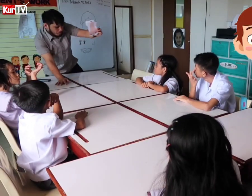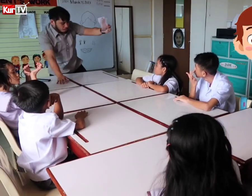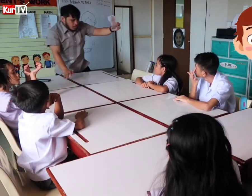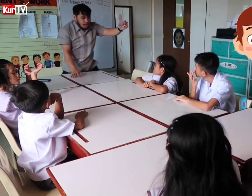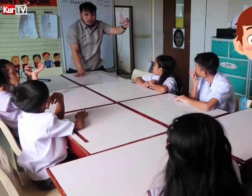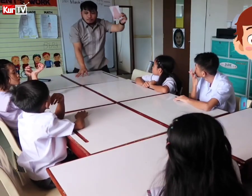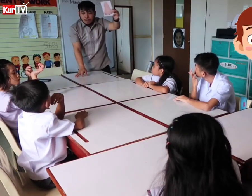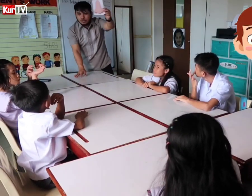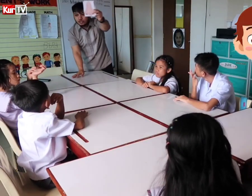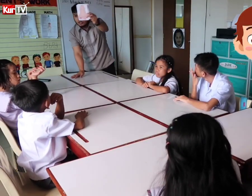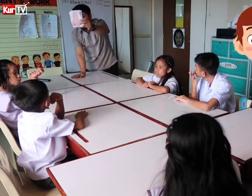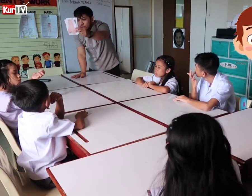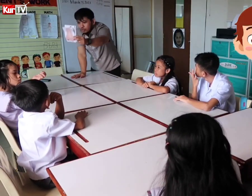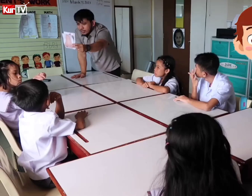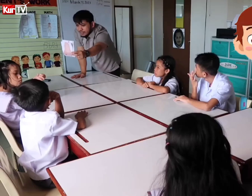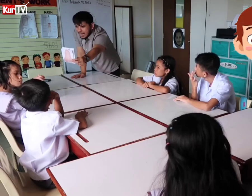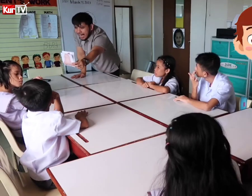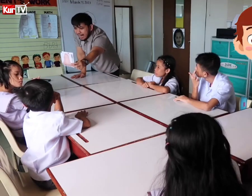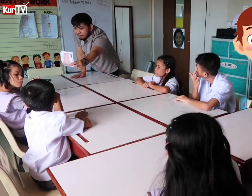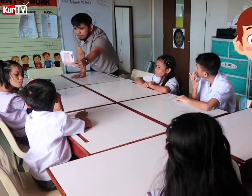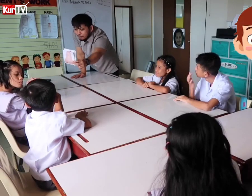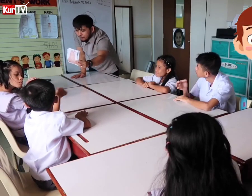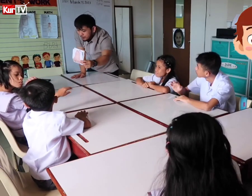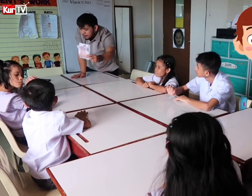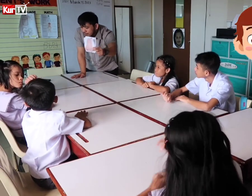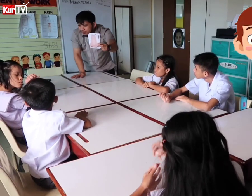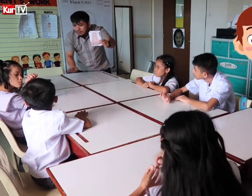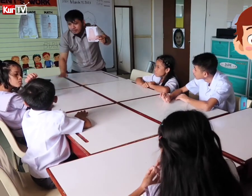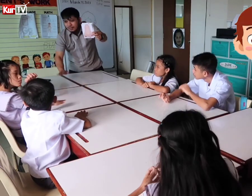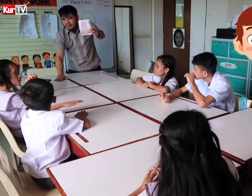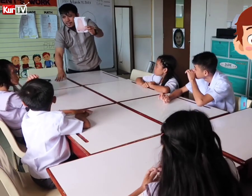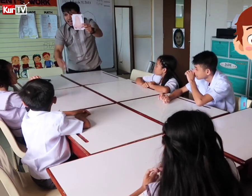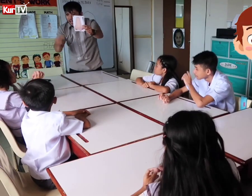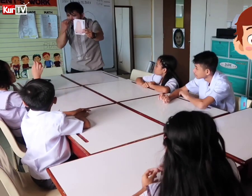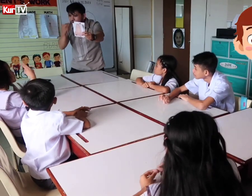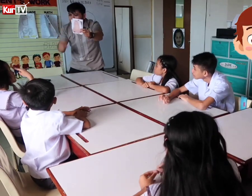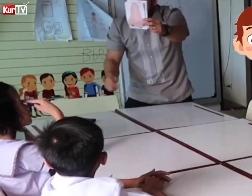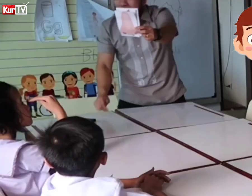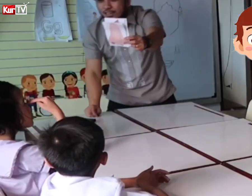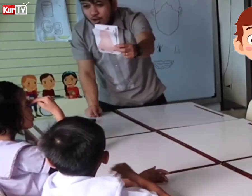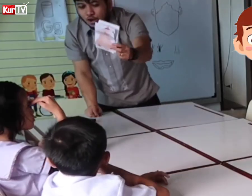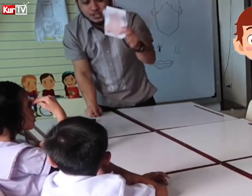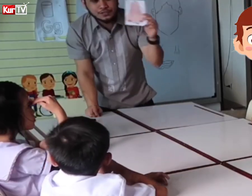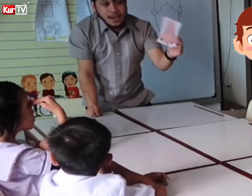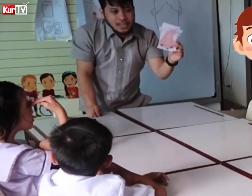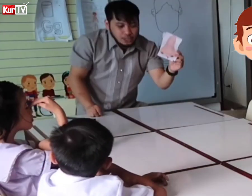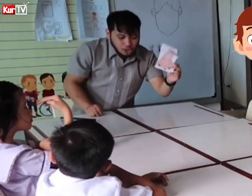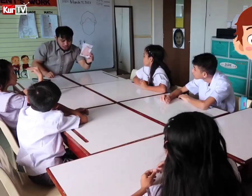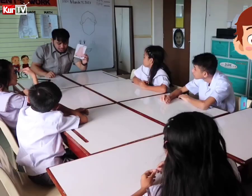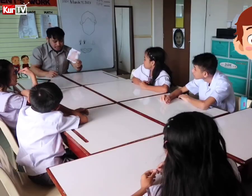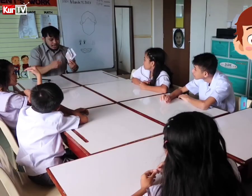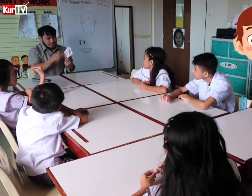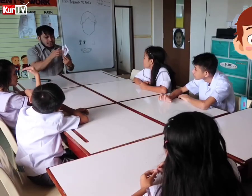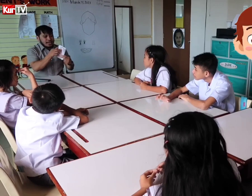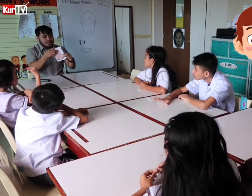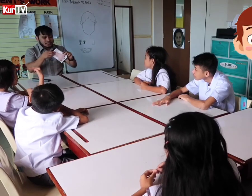How about your Sab? How do you sign nose? Very good. Next.